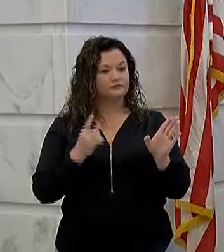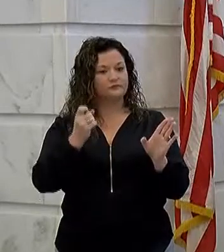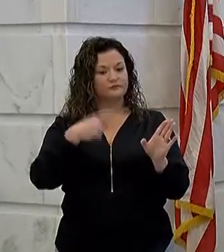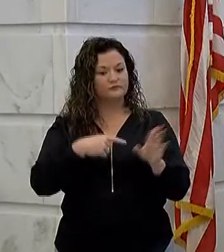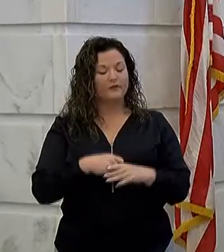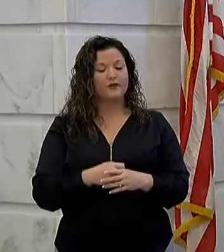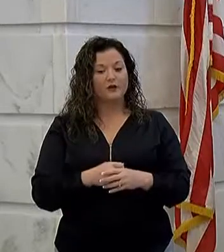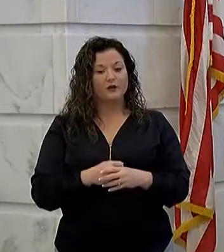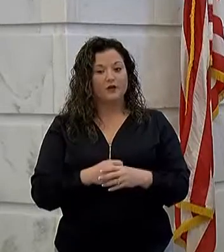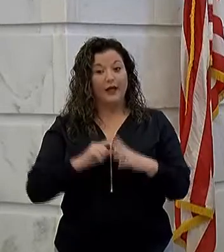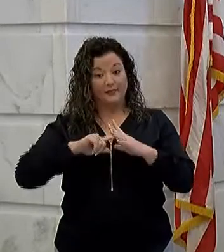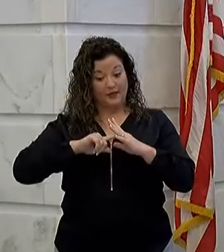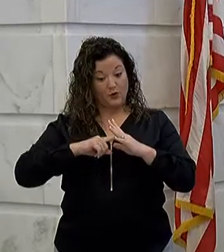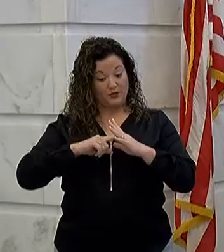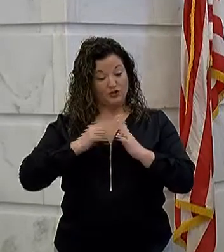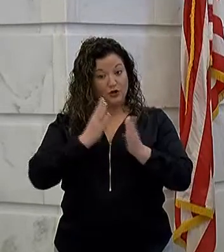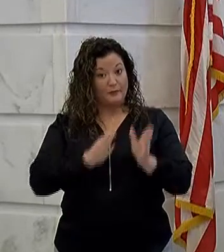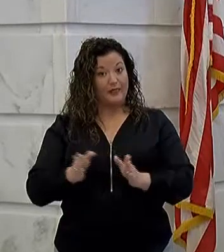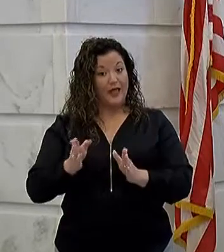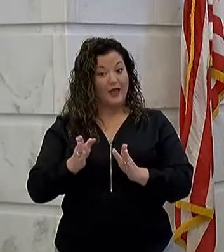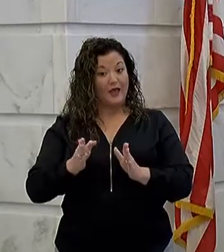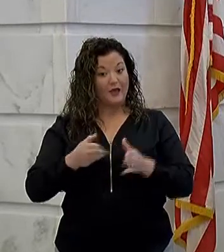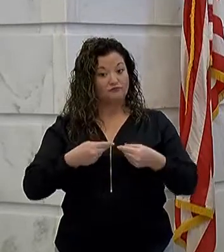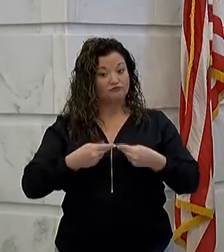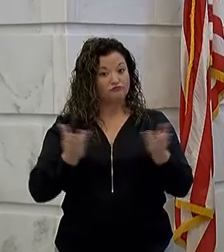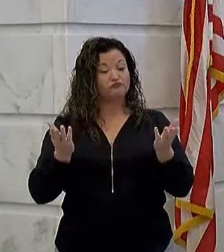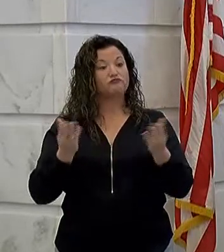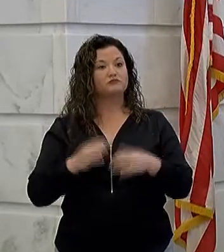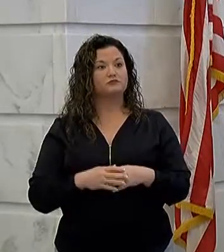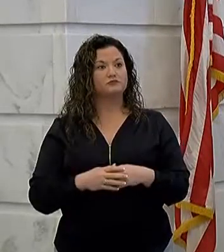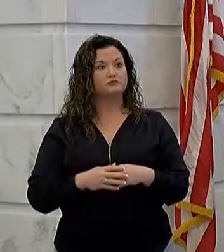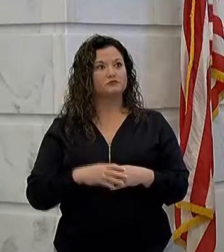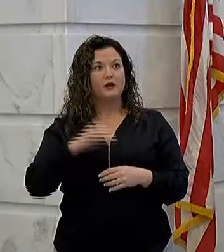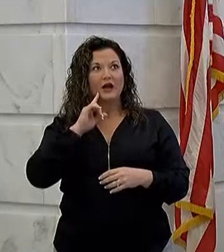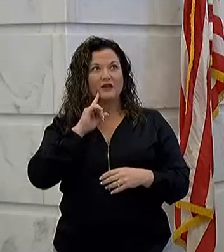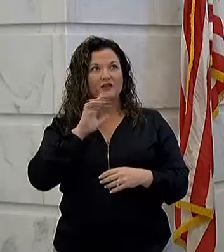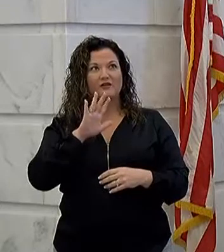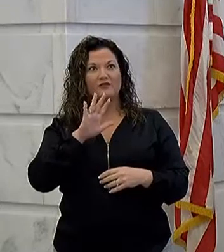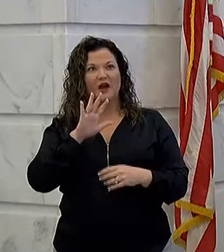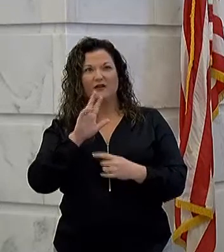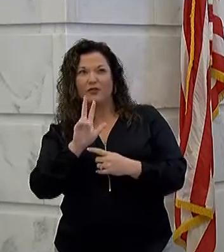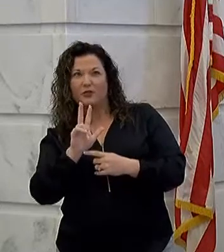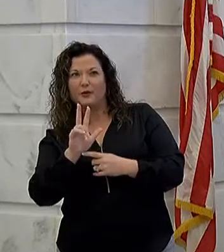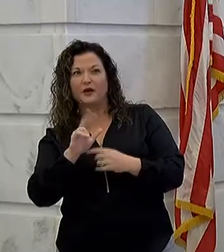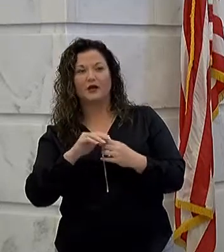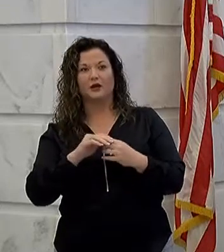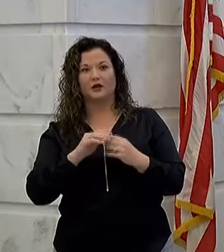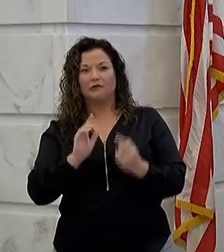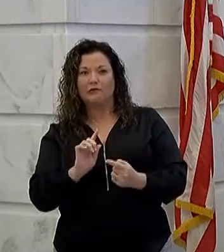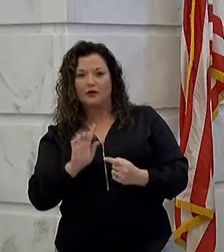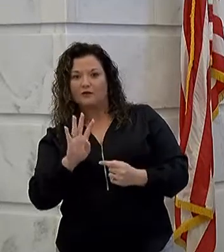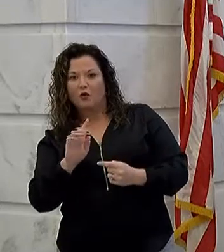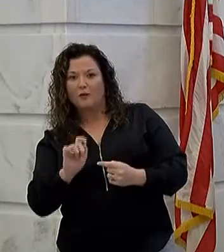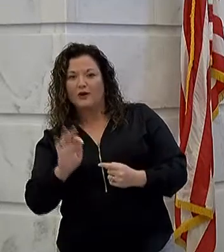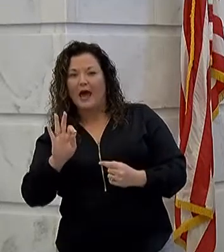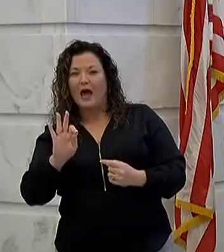With the original plan that you had rolled out, I think went to 5.3, this goes to